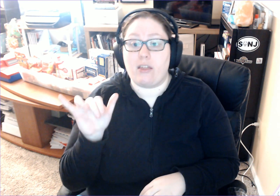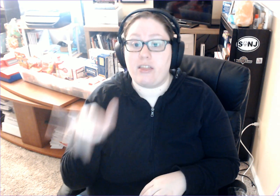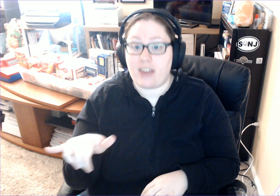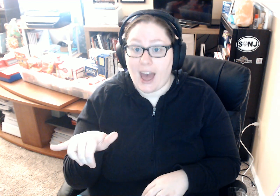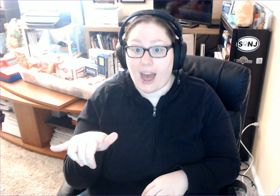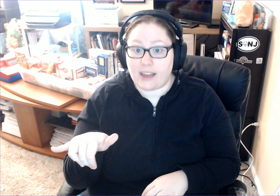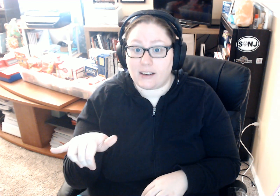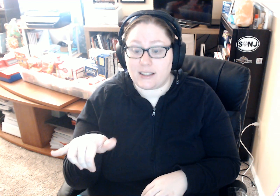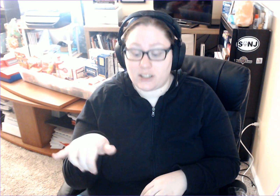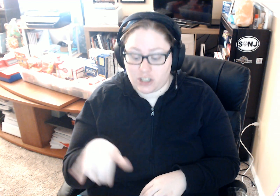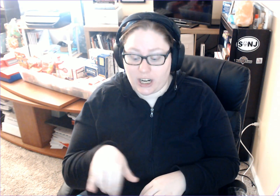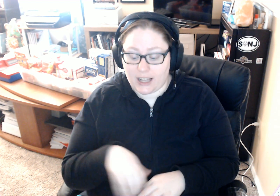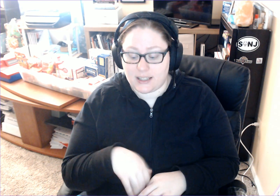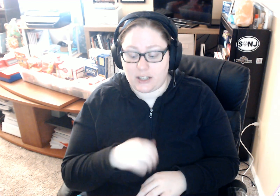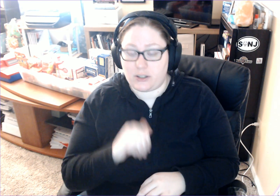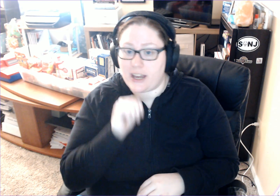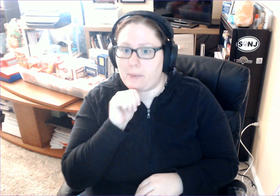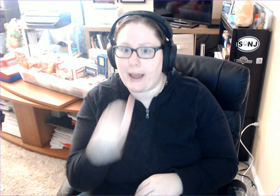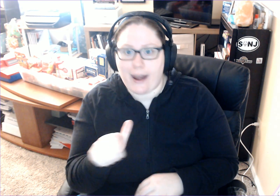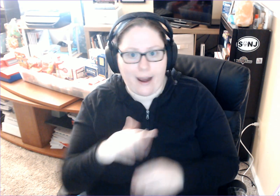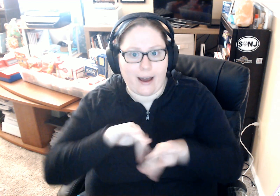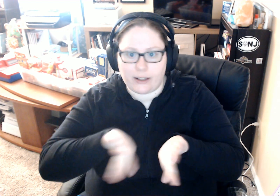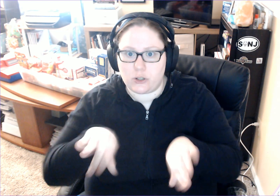That is the chance that you take by not sorting.